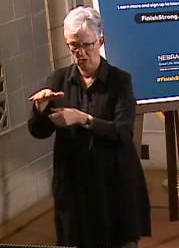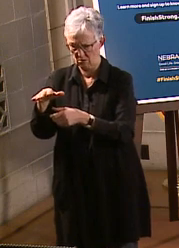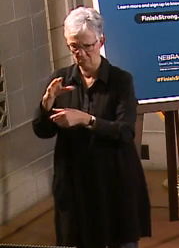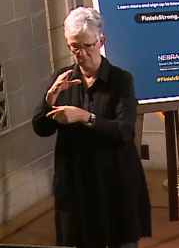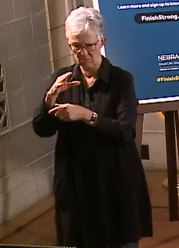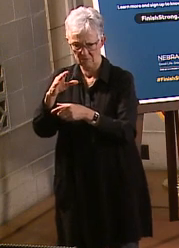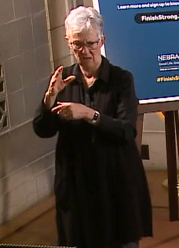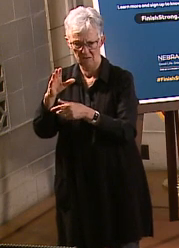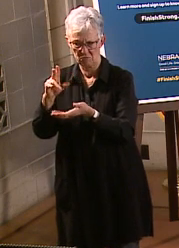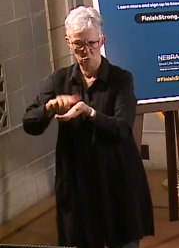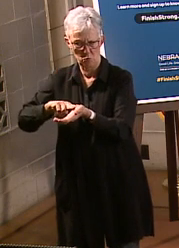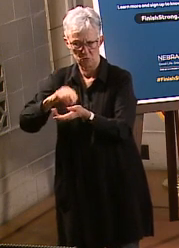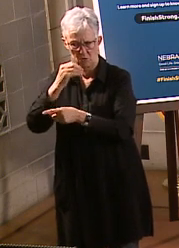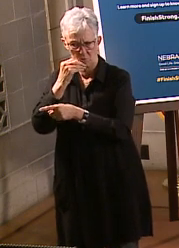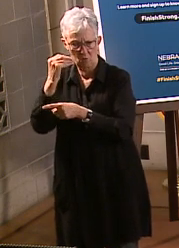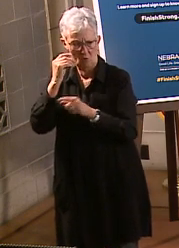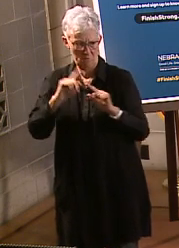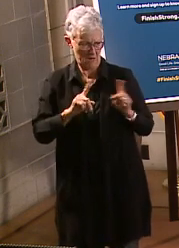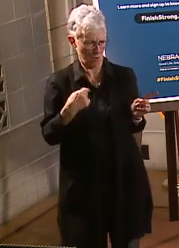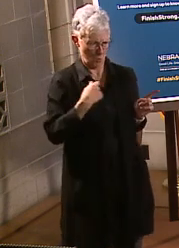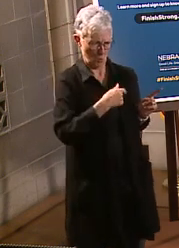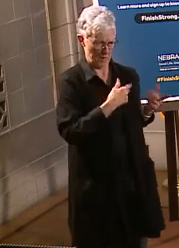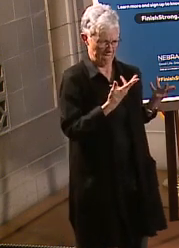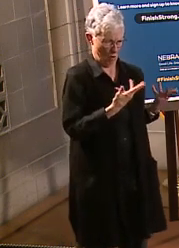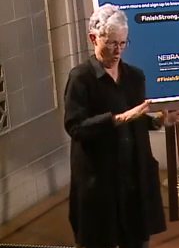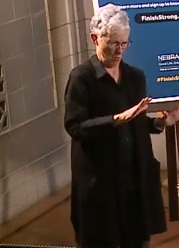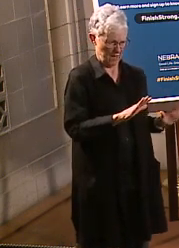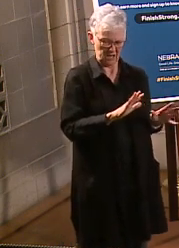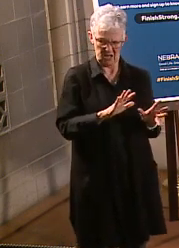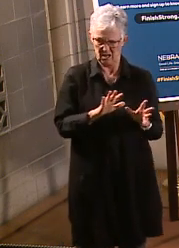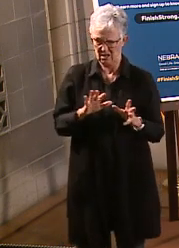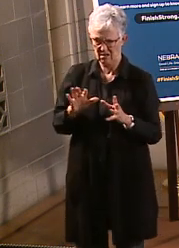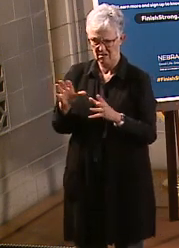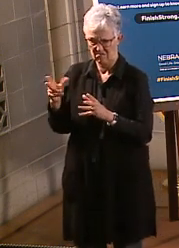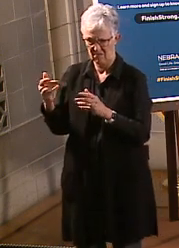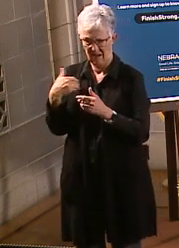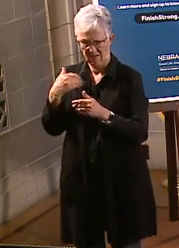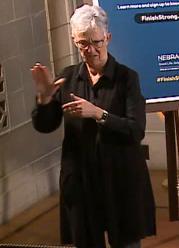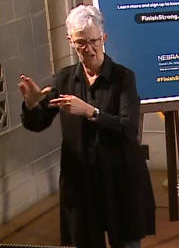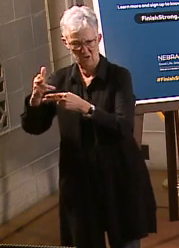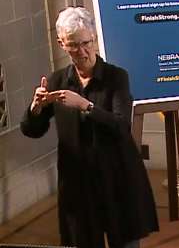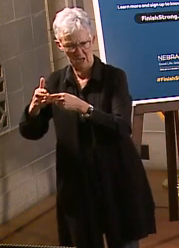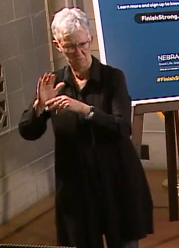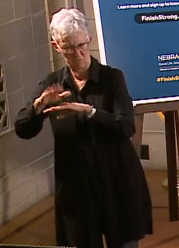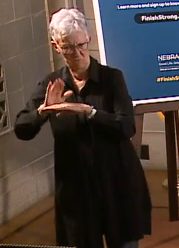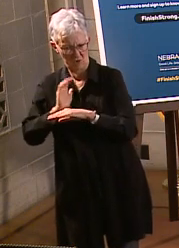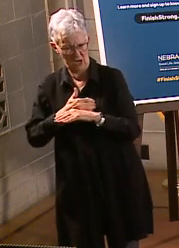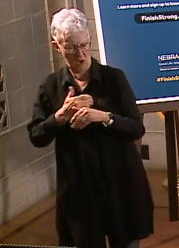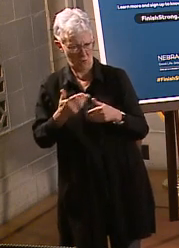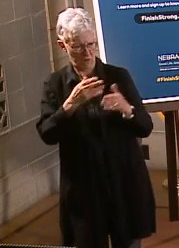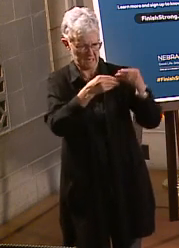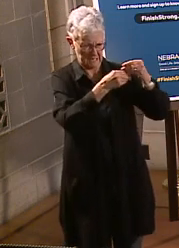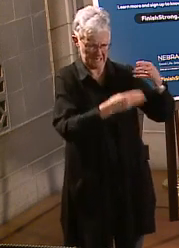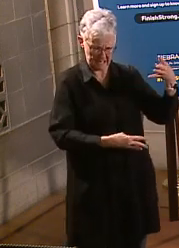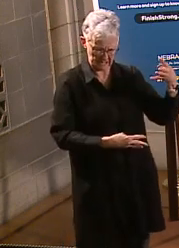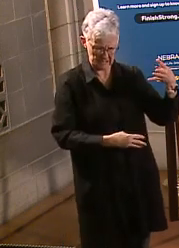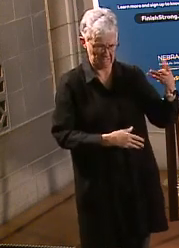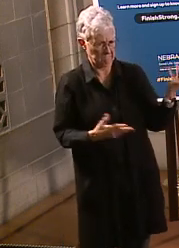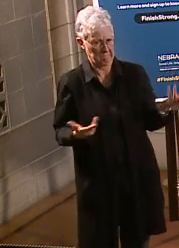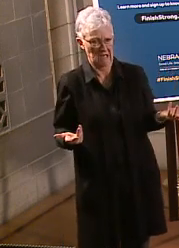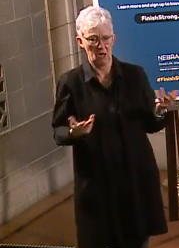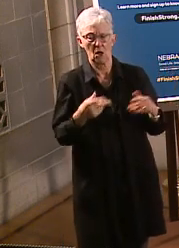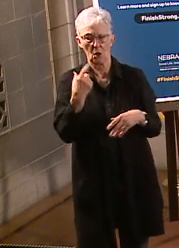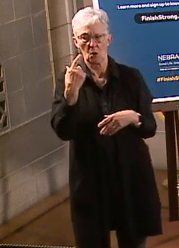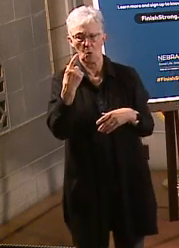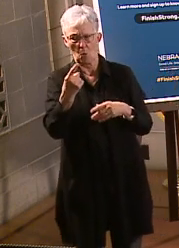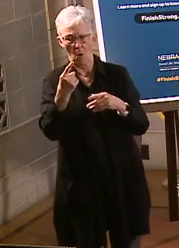categories. One of the locations was in a wealthy part of Omaha, for example, that's not near those